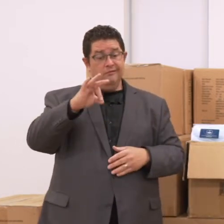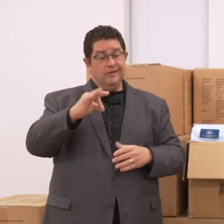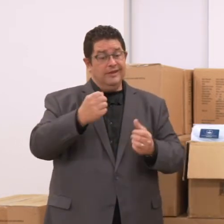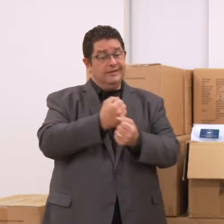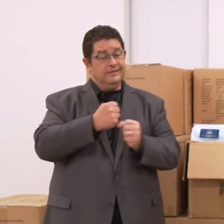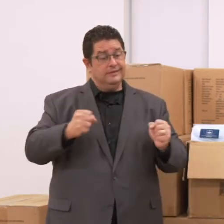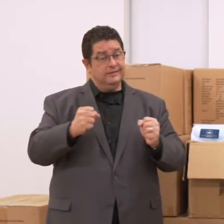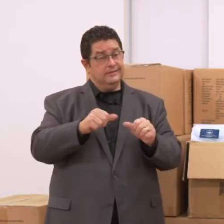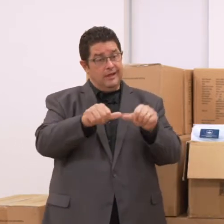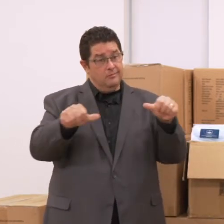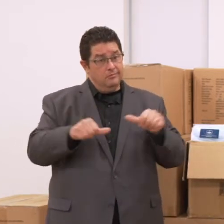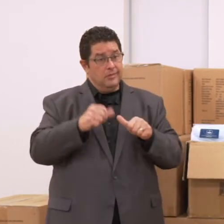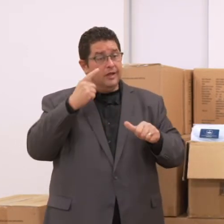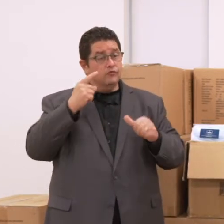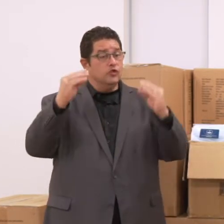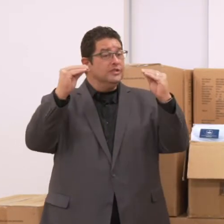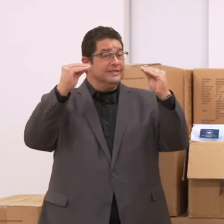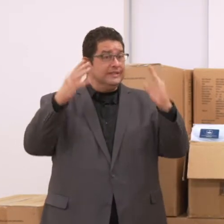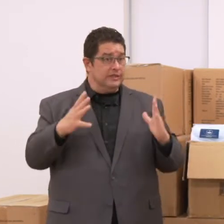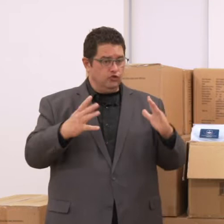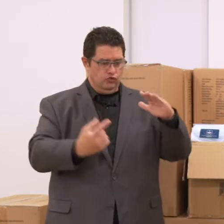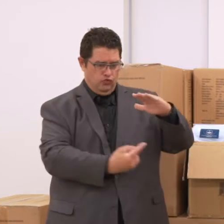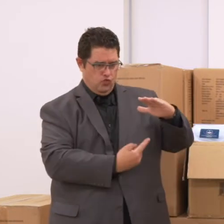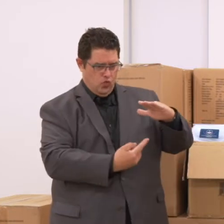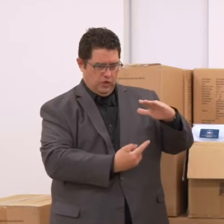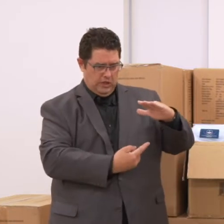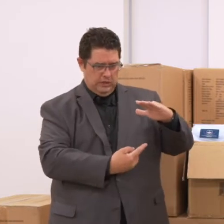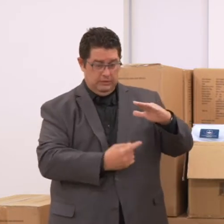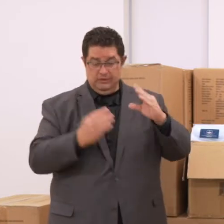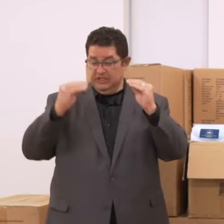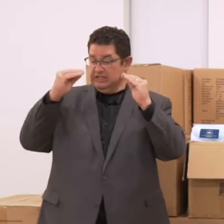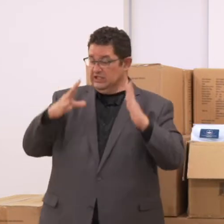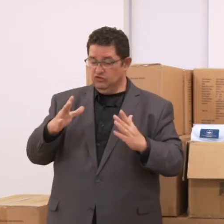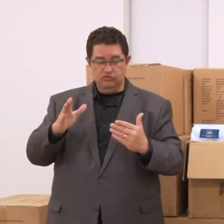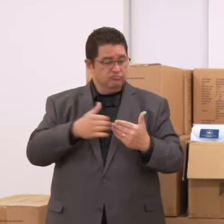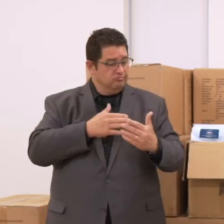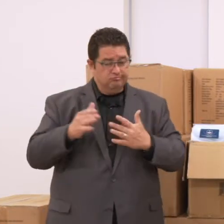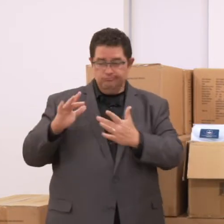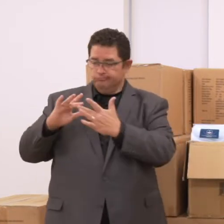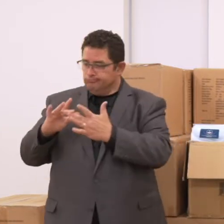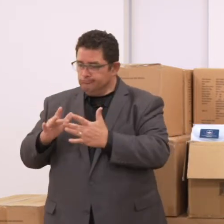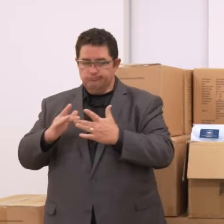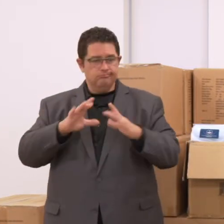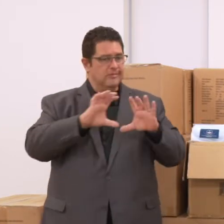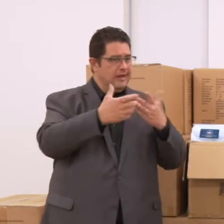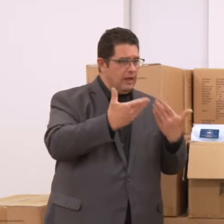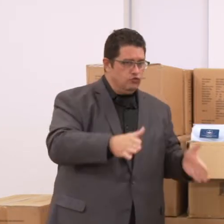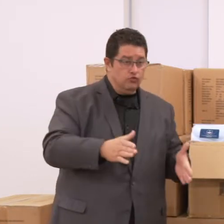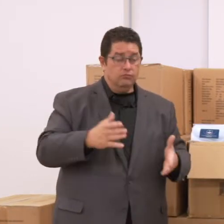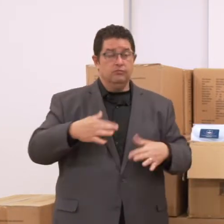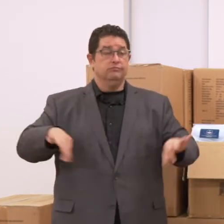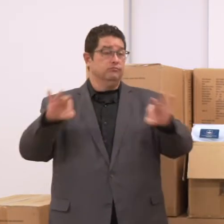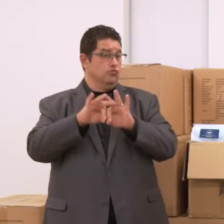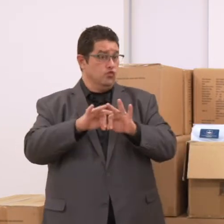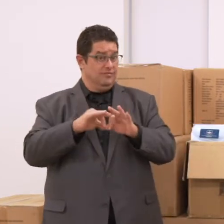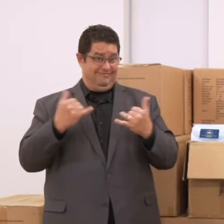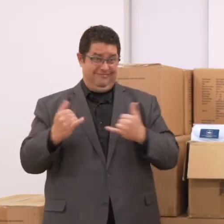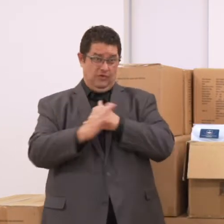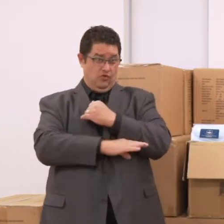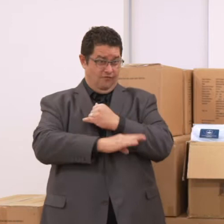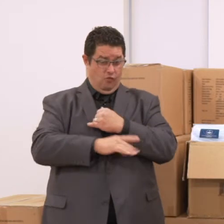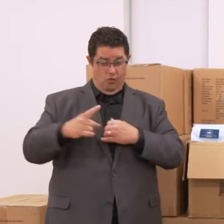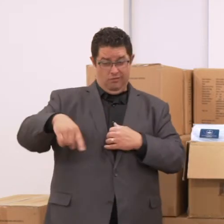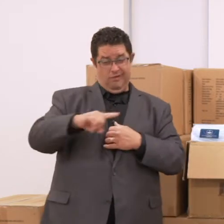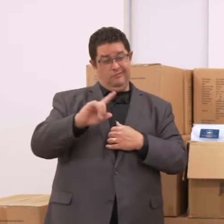quarantine. Teachers, whether virtual or in classroom, are always important, but let's face it, this fall they're going to be on the